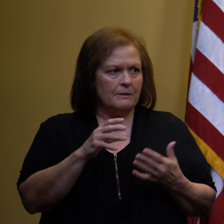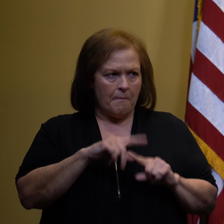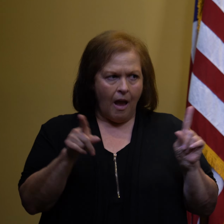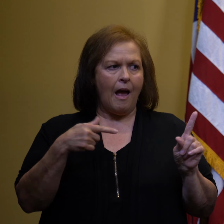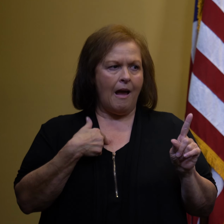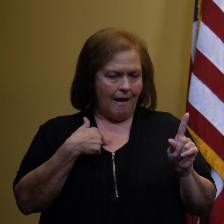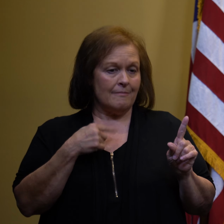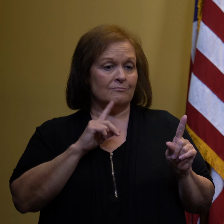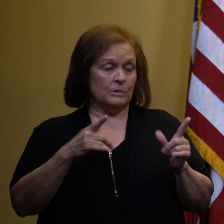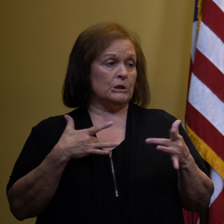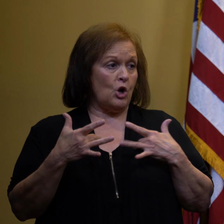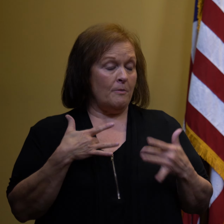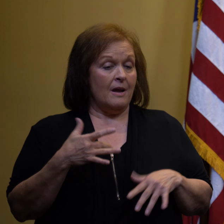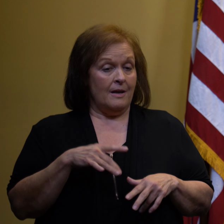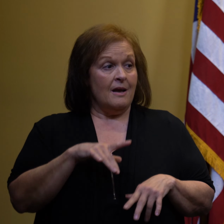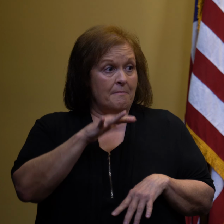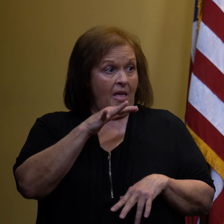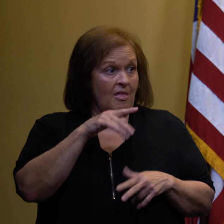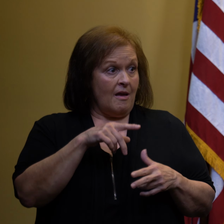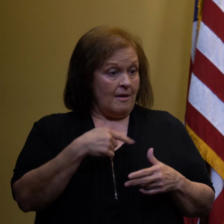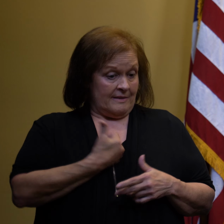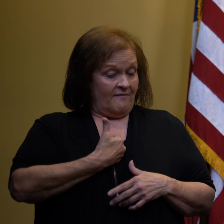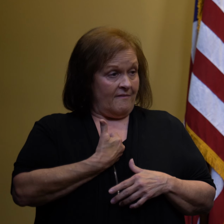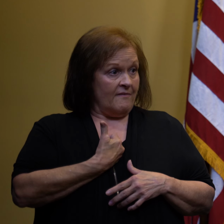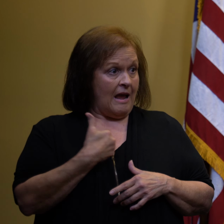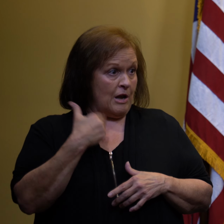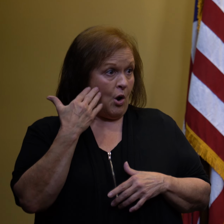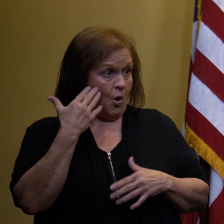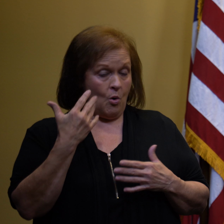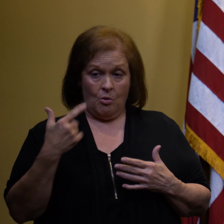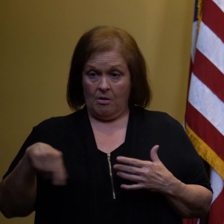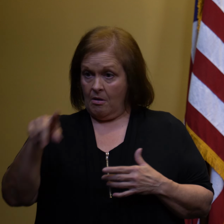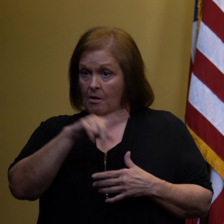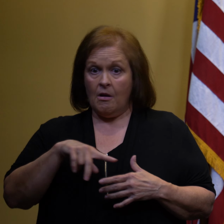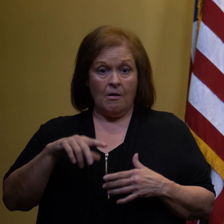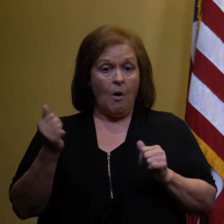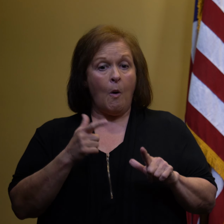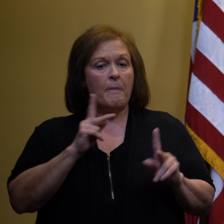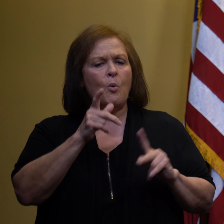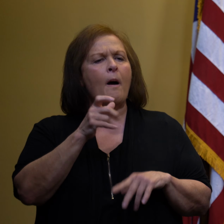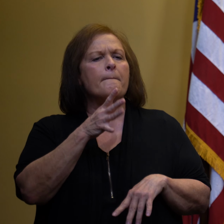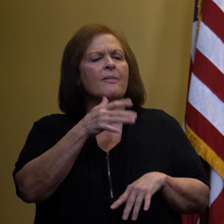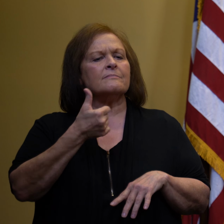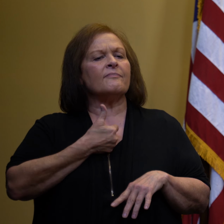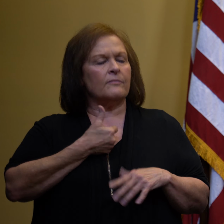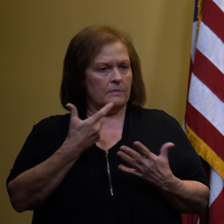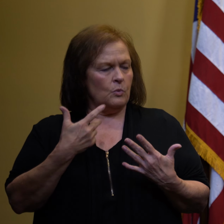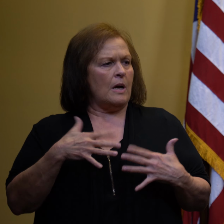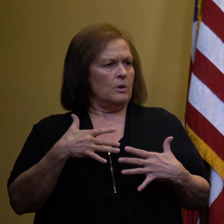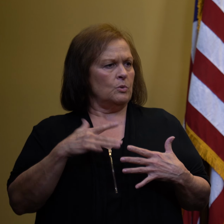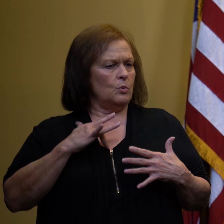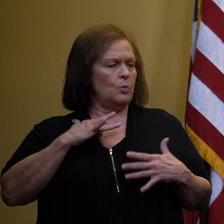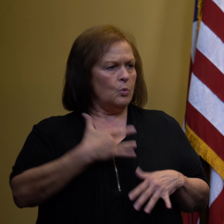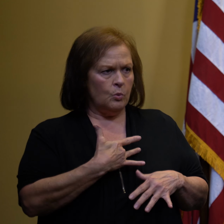concerning. A mother, no doubt about it, I am. All the mothers in our community, but clearly it did rock